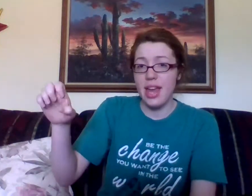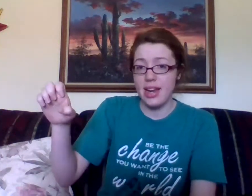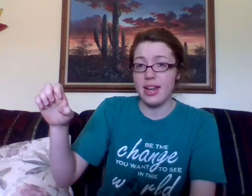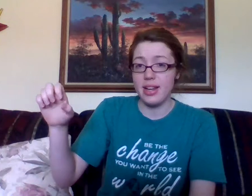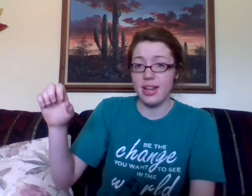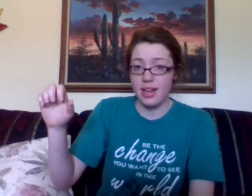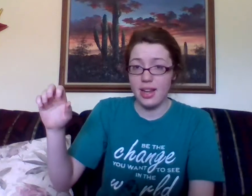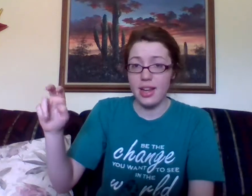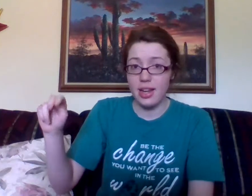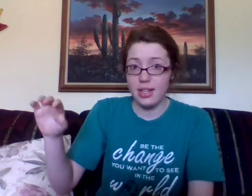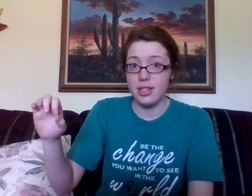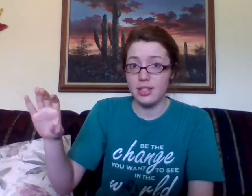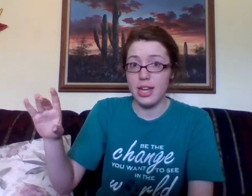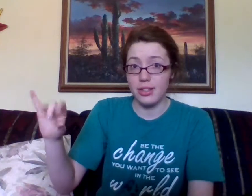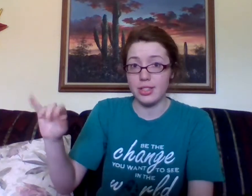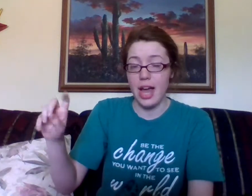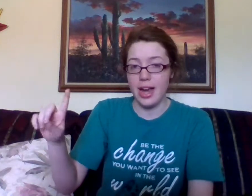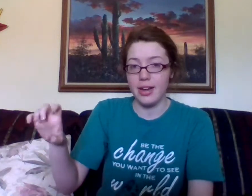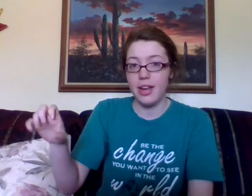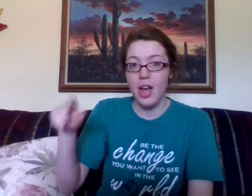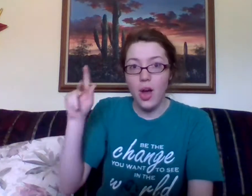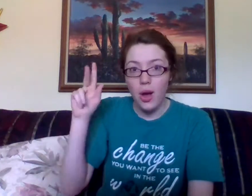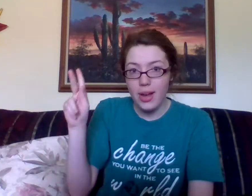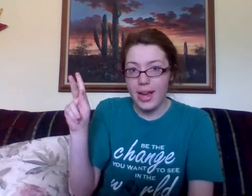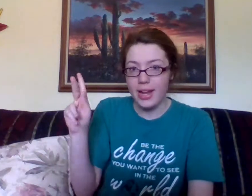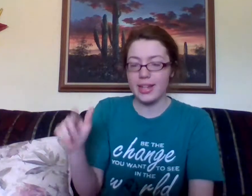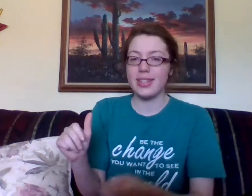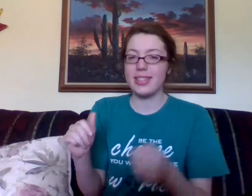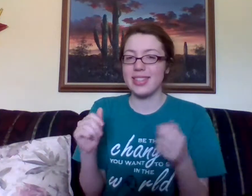than genocide. Okay?